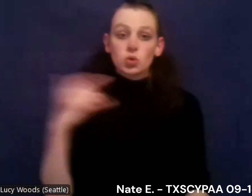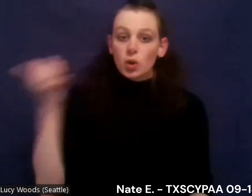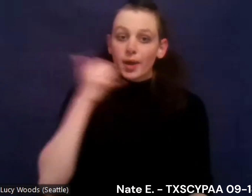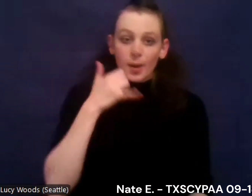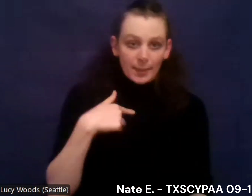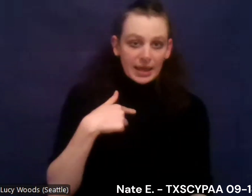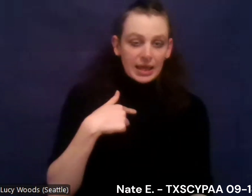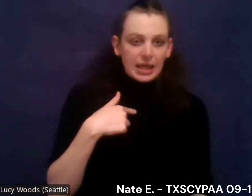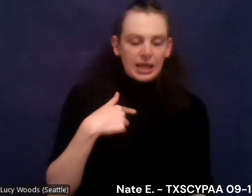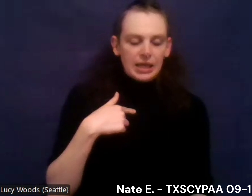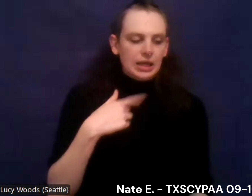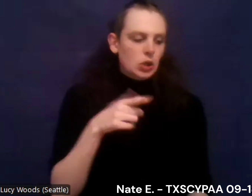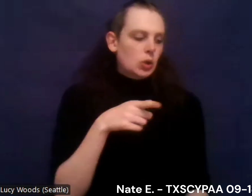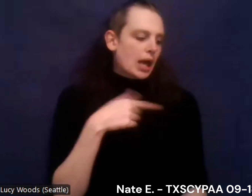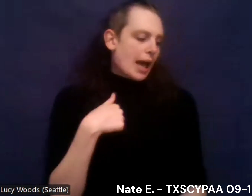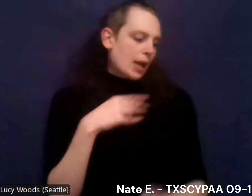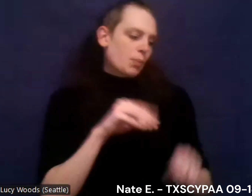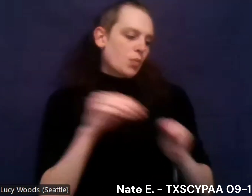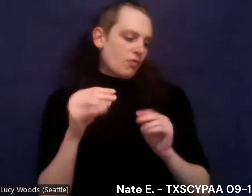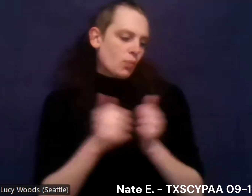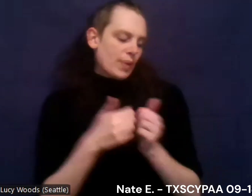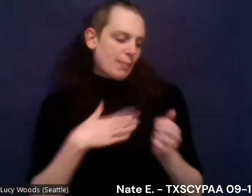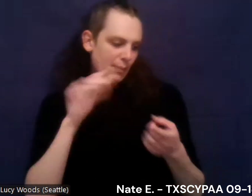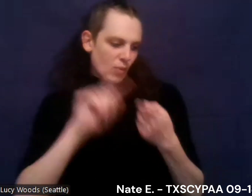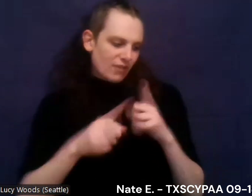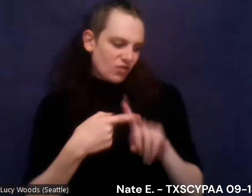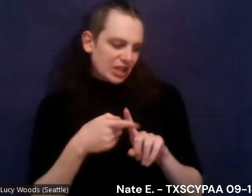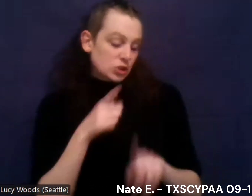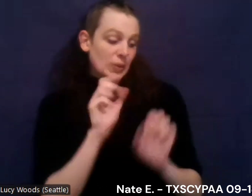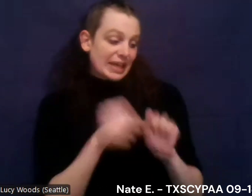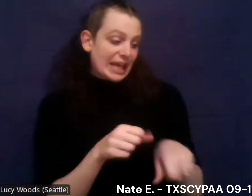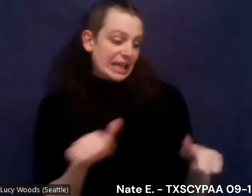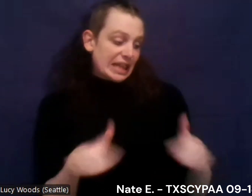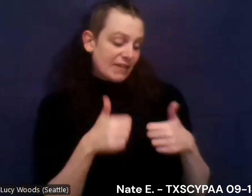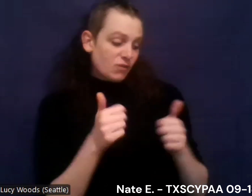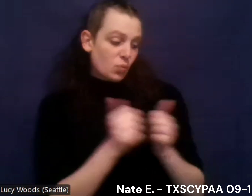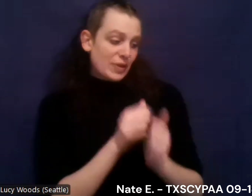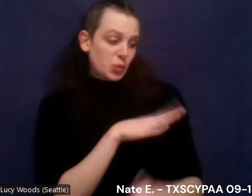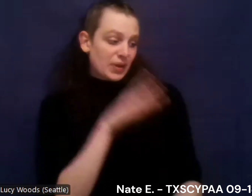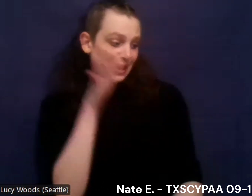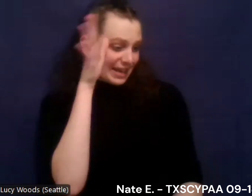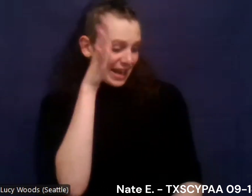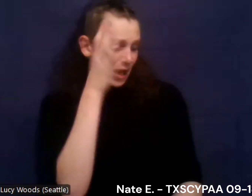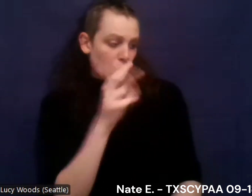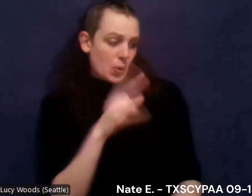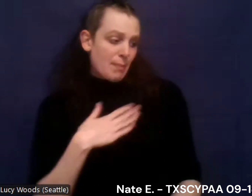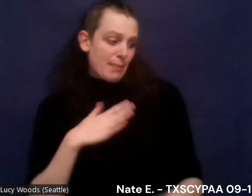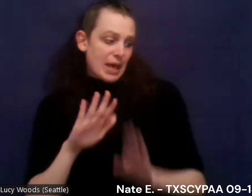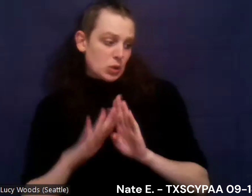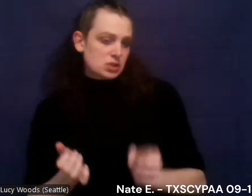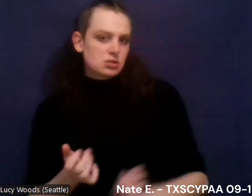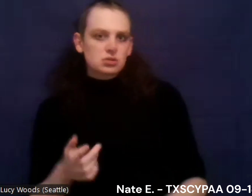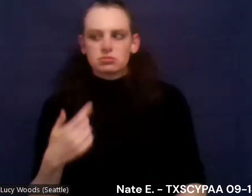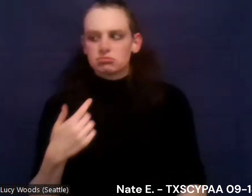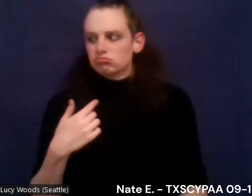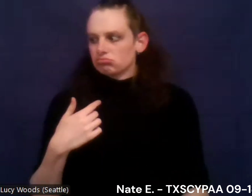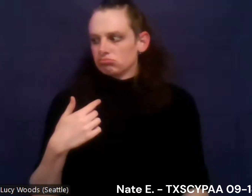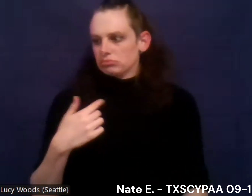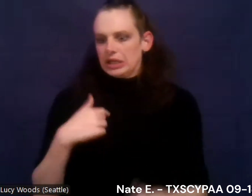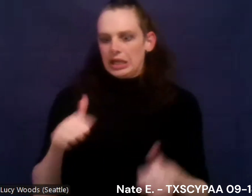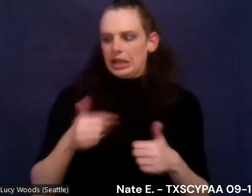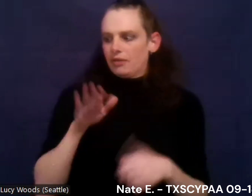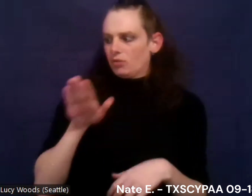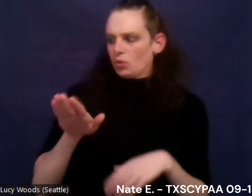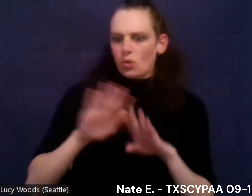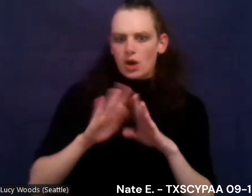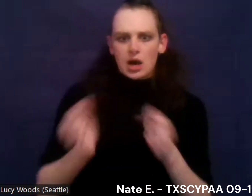either you can move in with your dad, or you can, live in my house." And I'm like, "Hell yeah, I'm gonna live in your house, right? I get to live alone. Like,